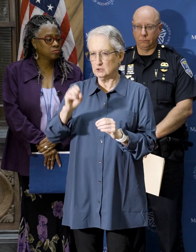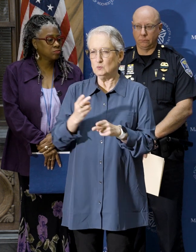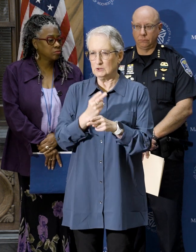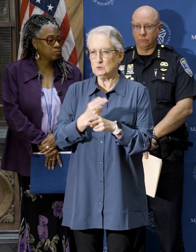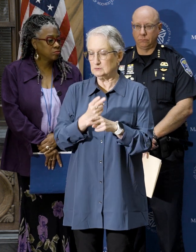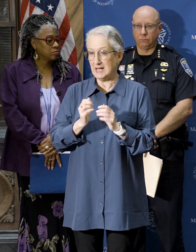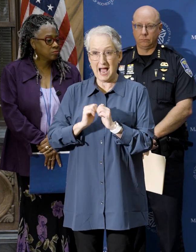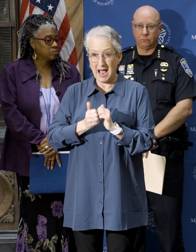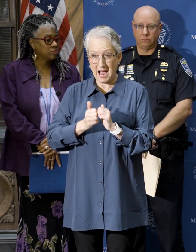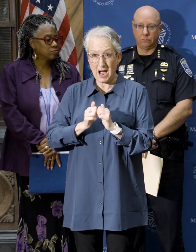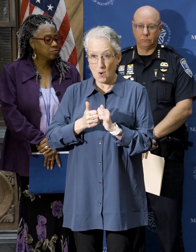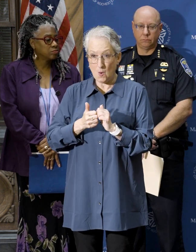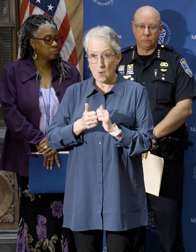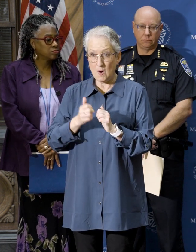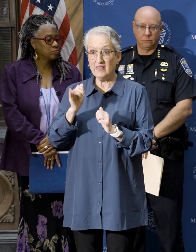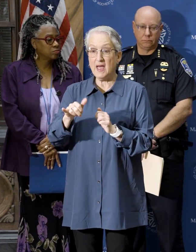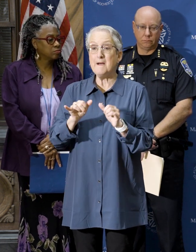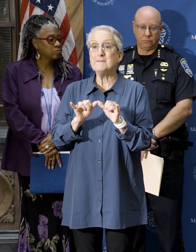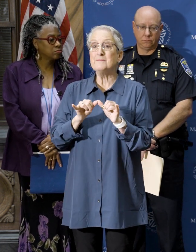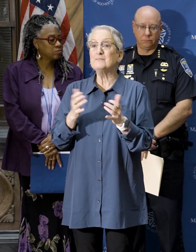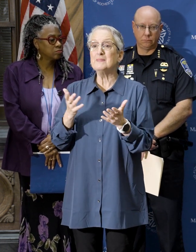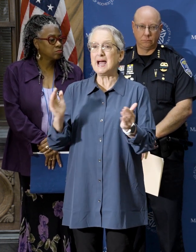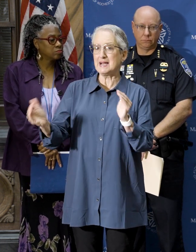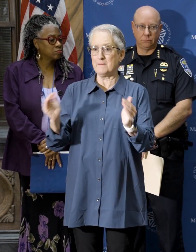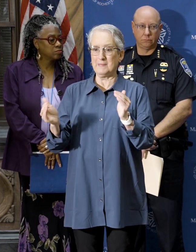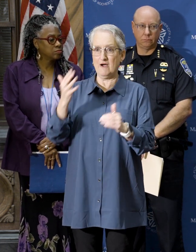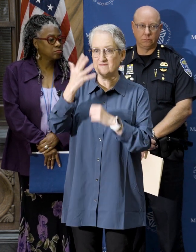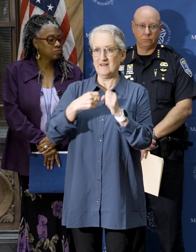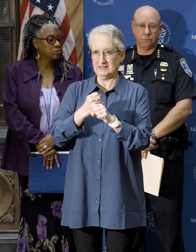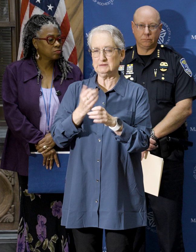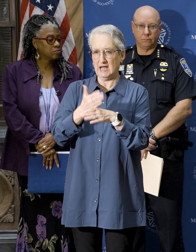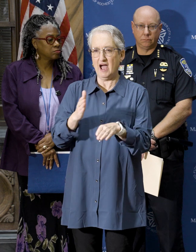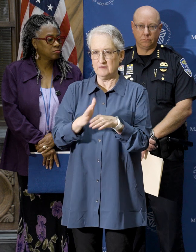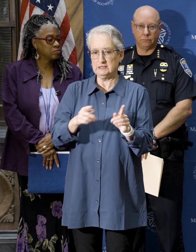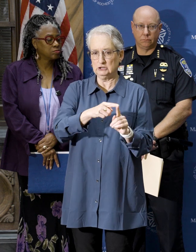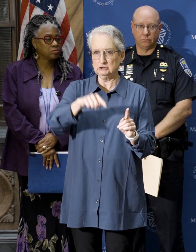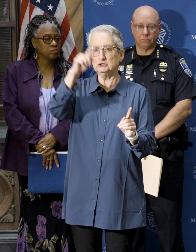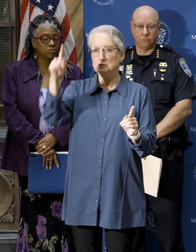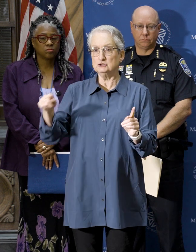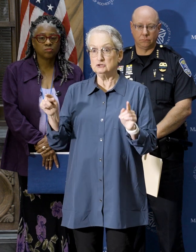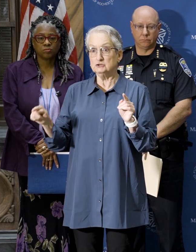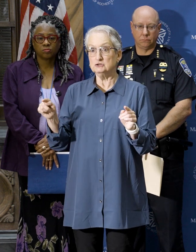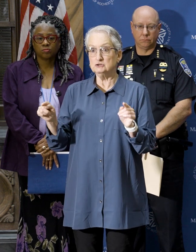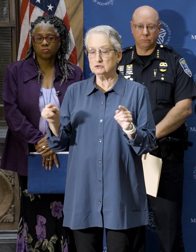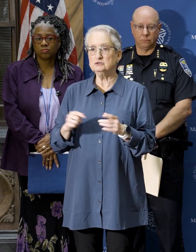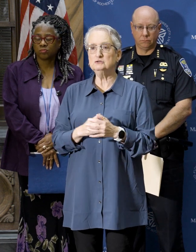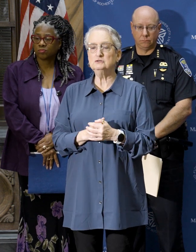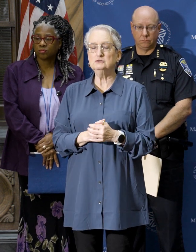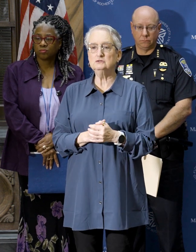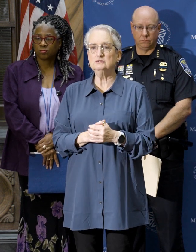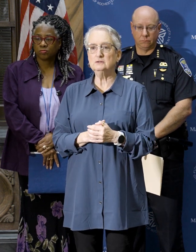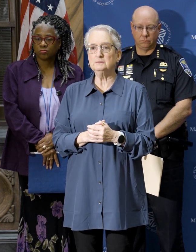Another metric we use to measure the current state against the five-year average of crime that preceded it. Again, because that eliminates a lot of the variables that show up year to year by